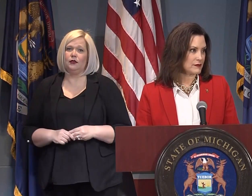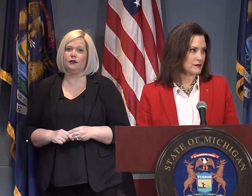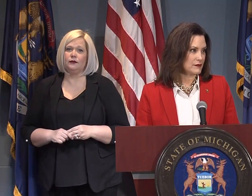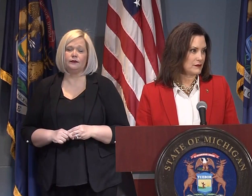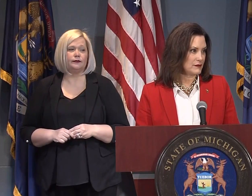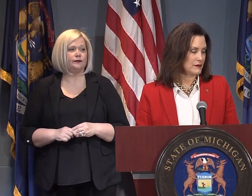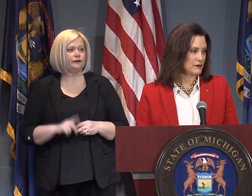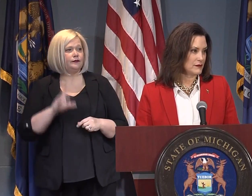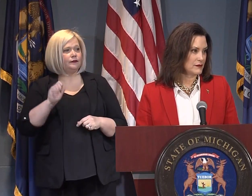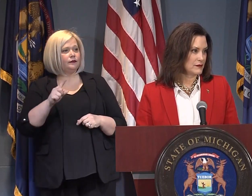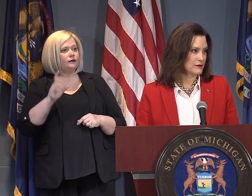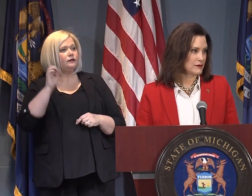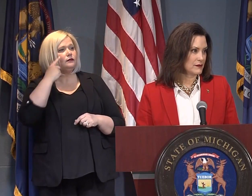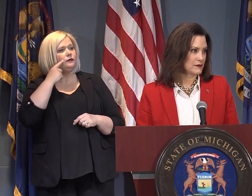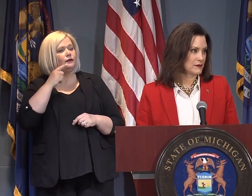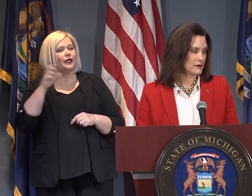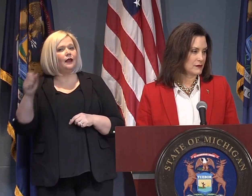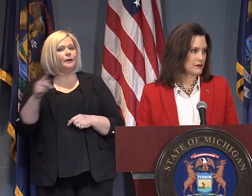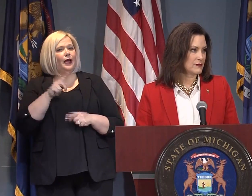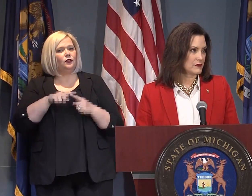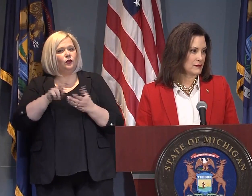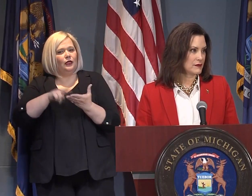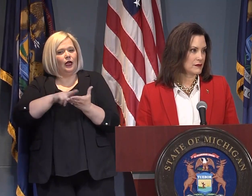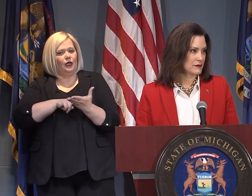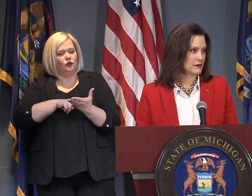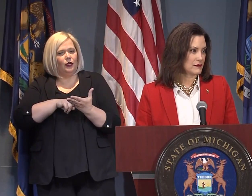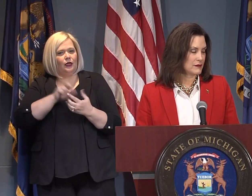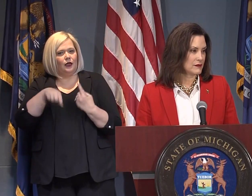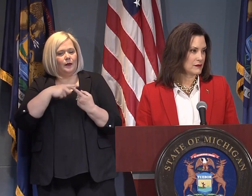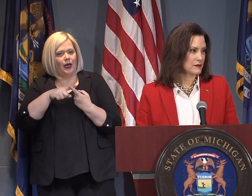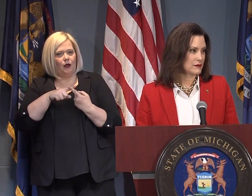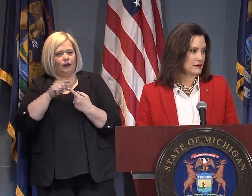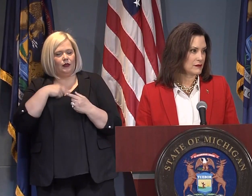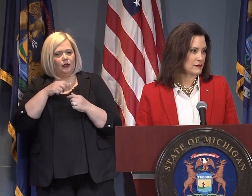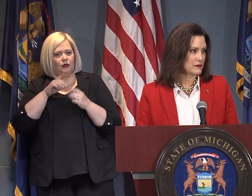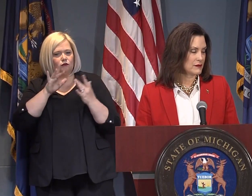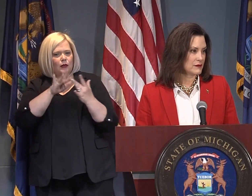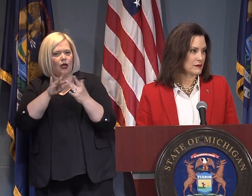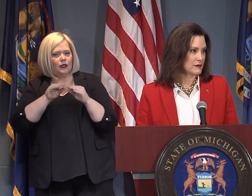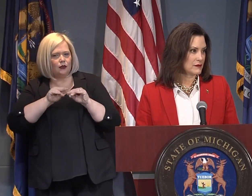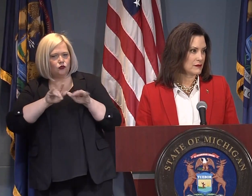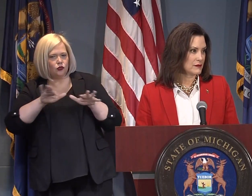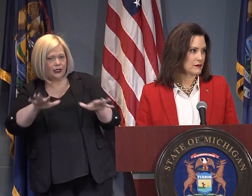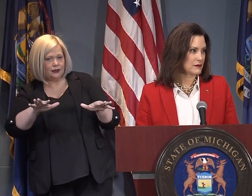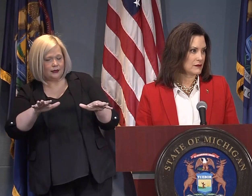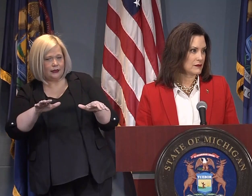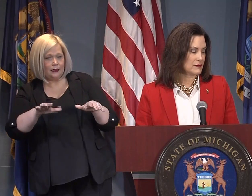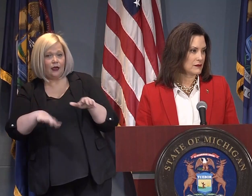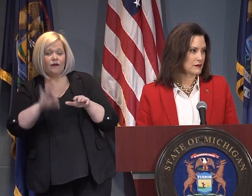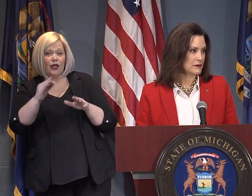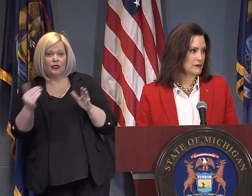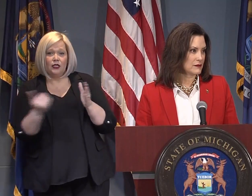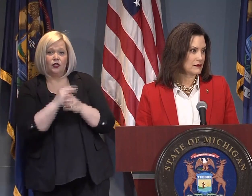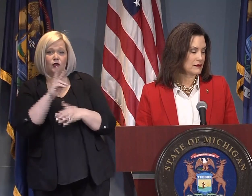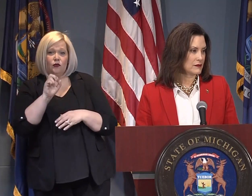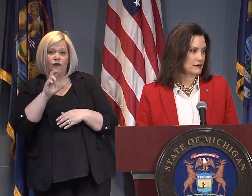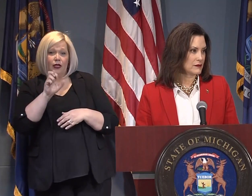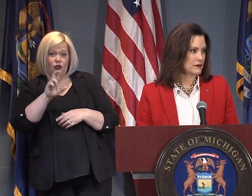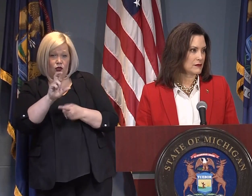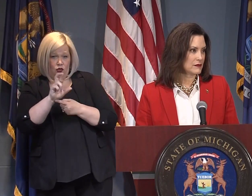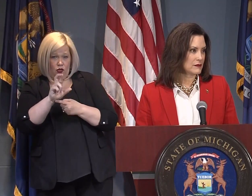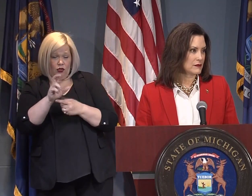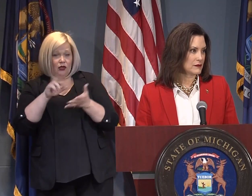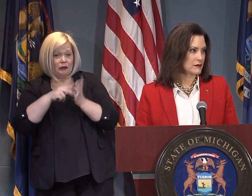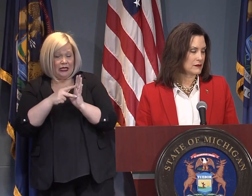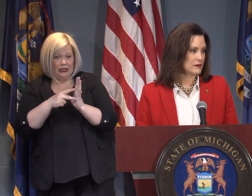Governor, returning to the contact tracing contract, securing like a new vendor for that, how much is that going to delay those